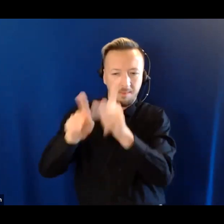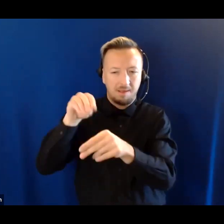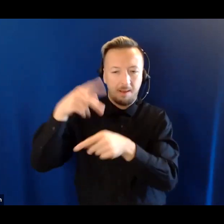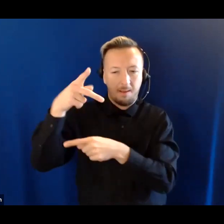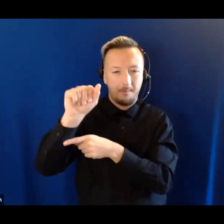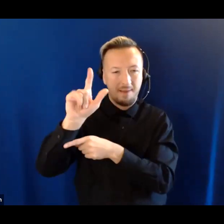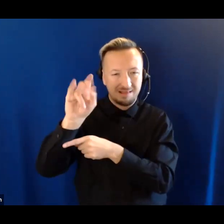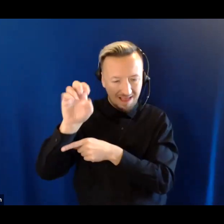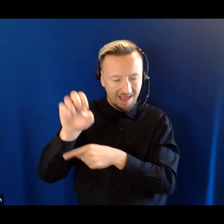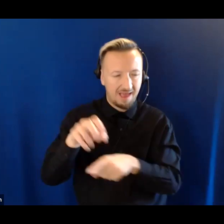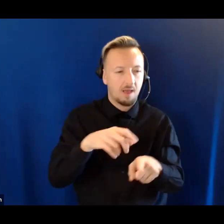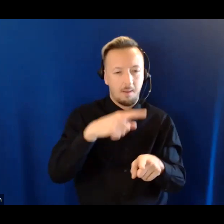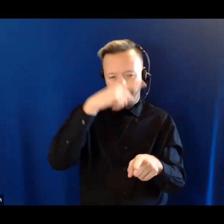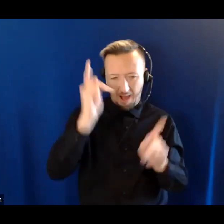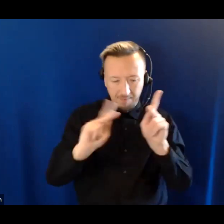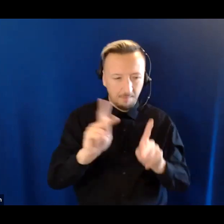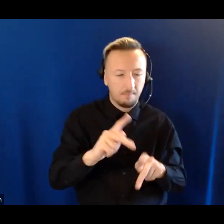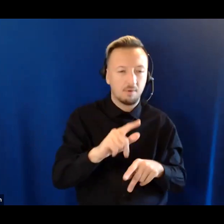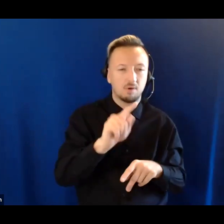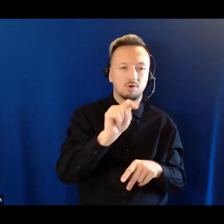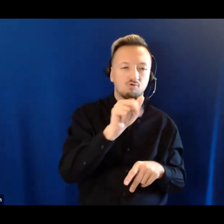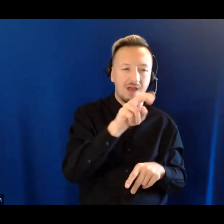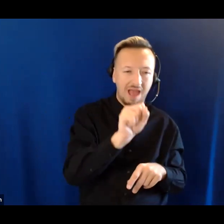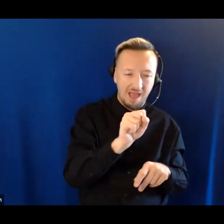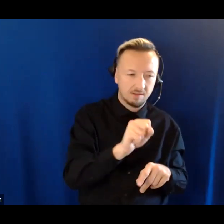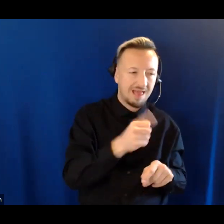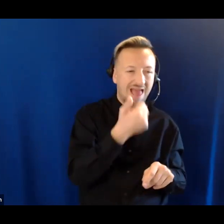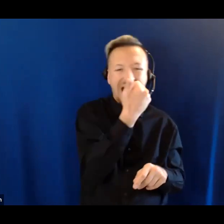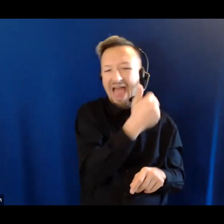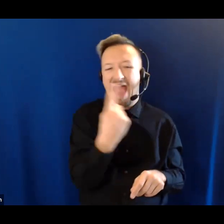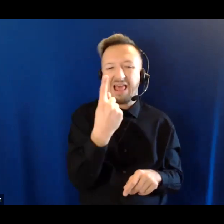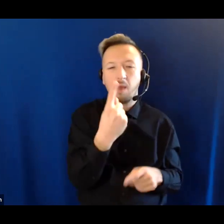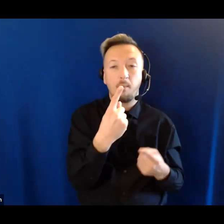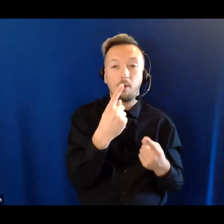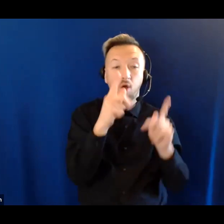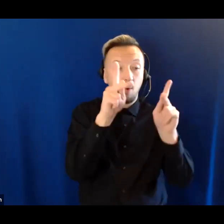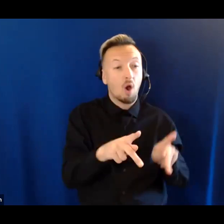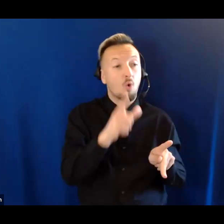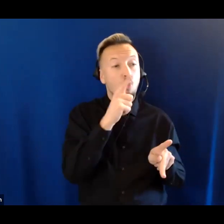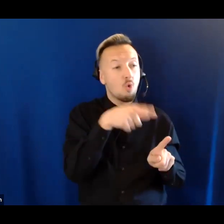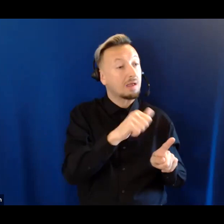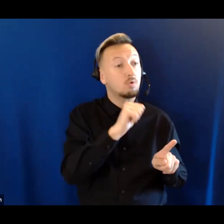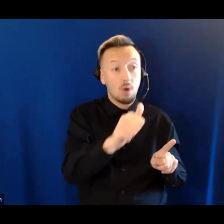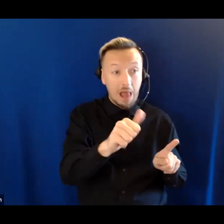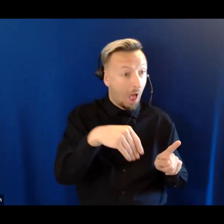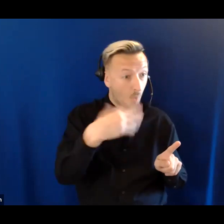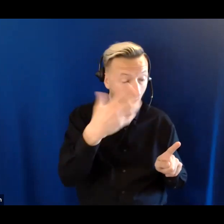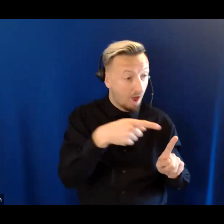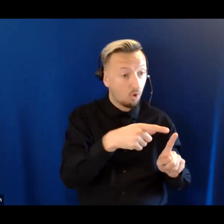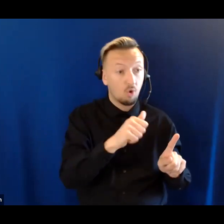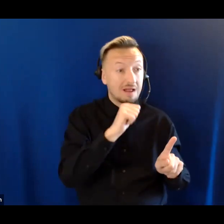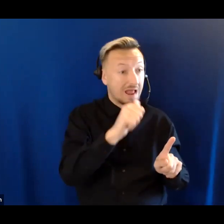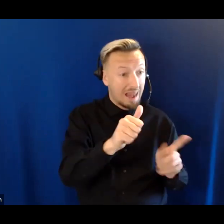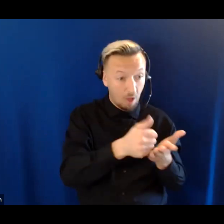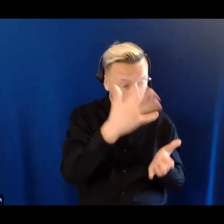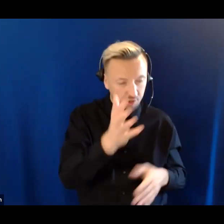trans folks, anybody that is not white and wealthy. So with that, like, I'm thinking about what that looks in